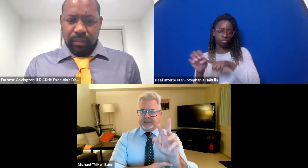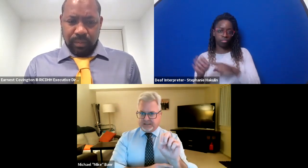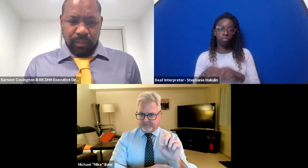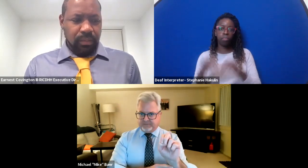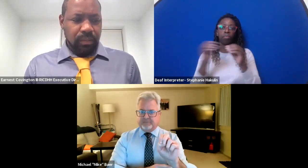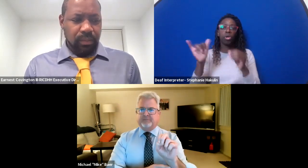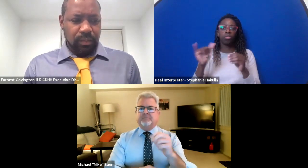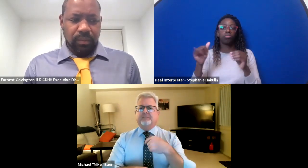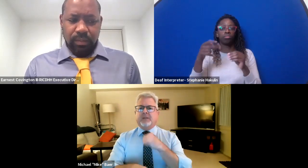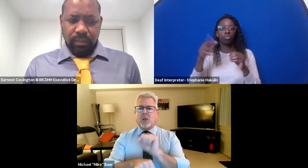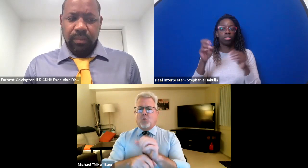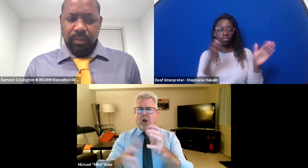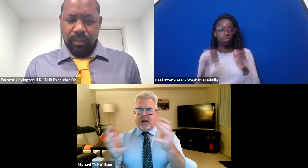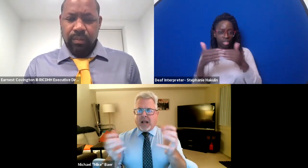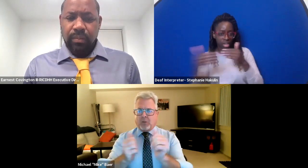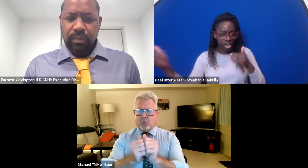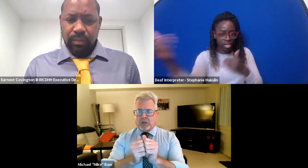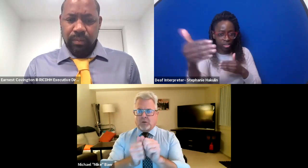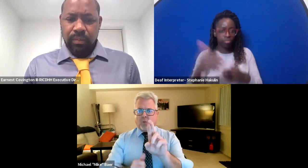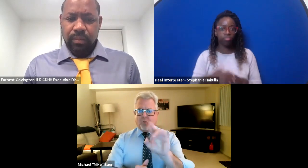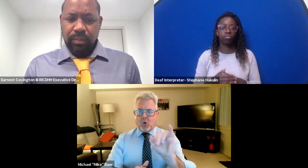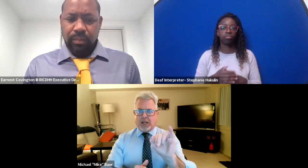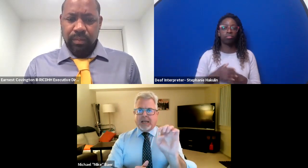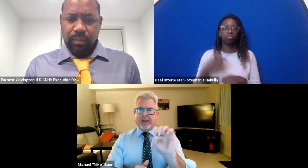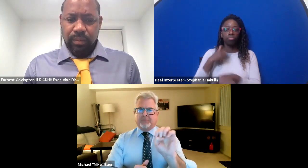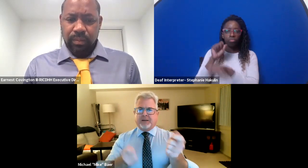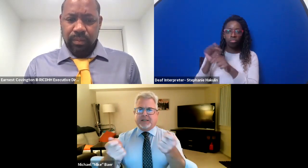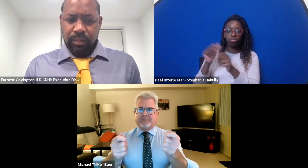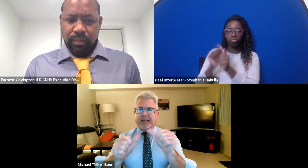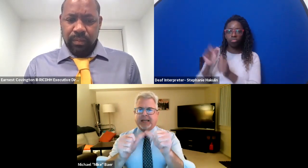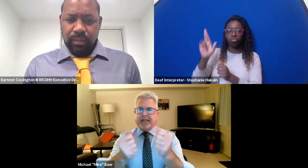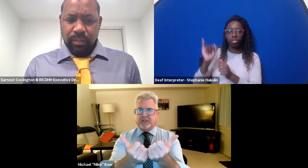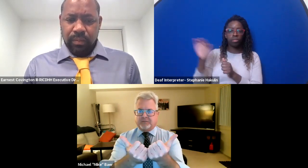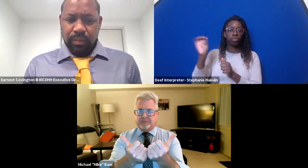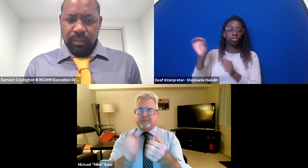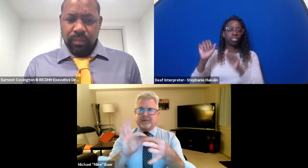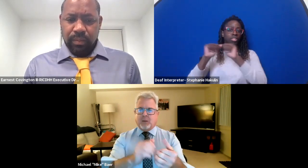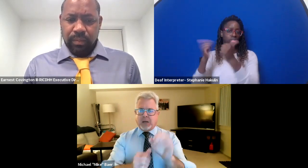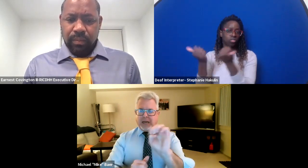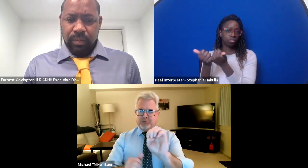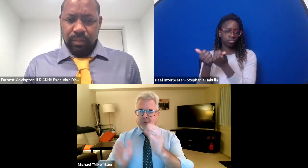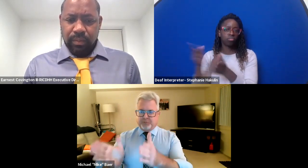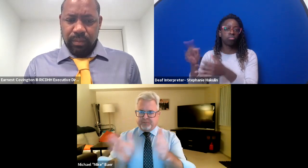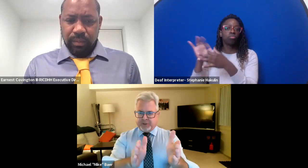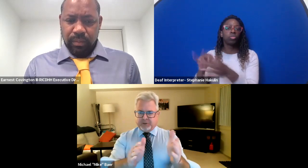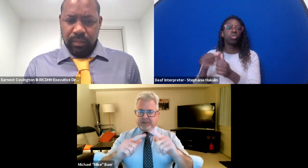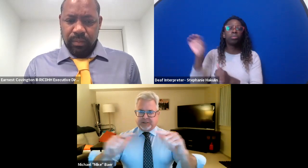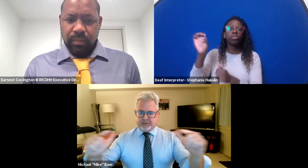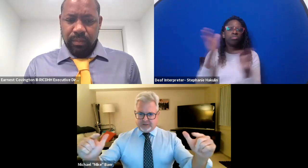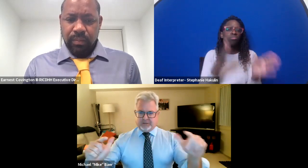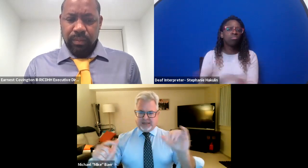And we wanted proactive, not reactive. So I work a lot with the Rhode Island Emergency Management